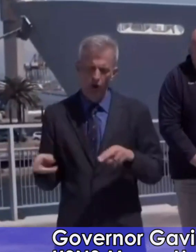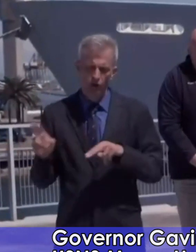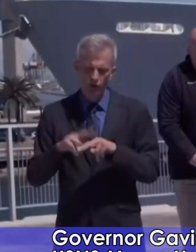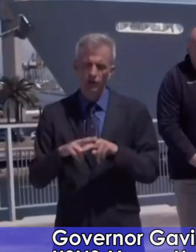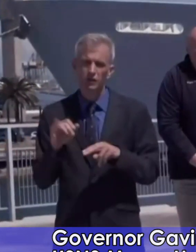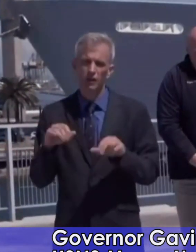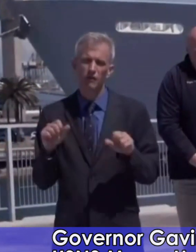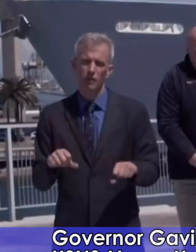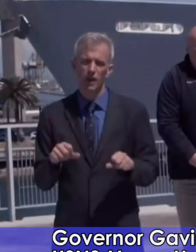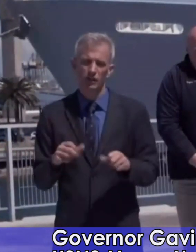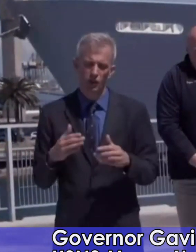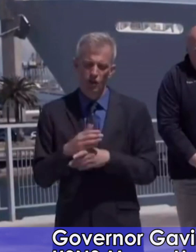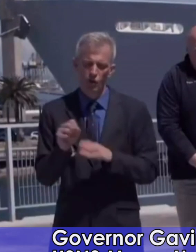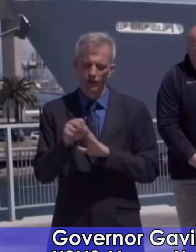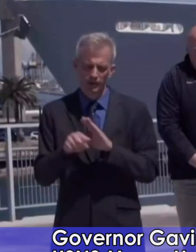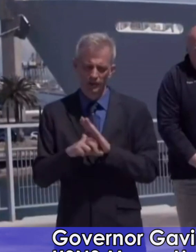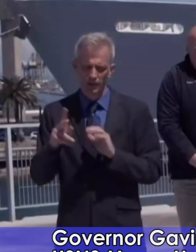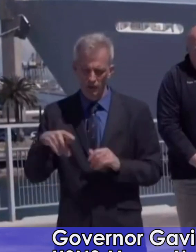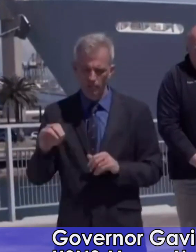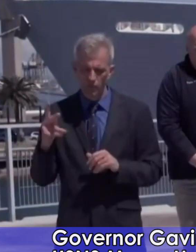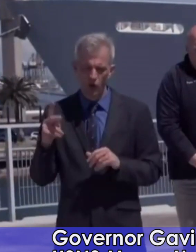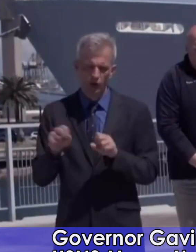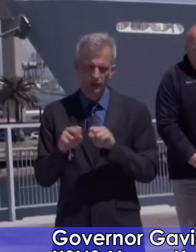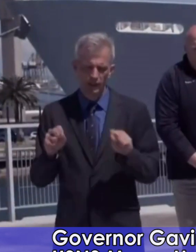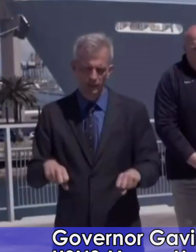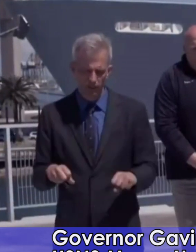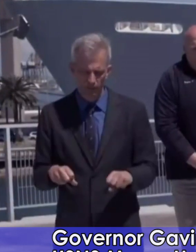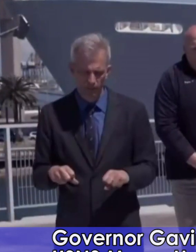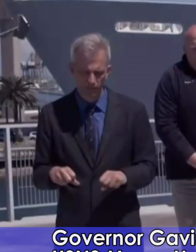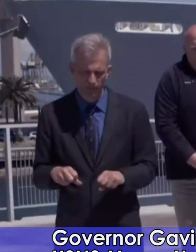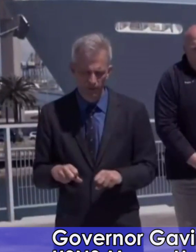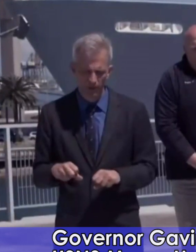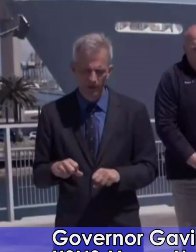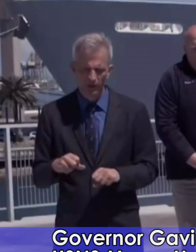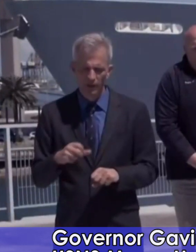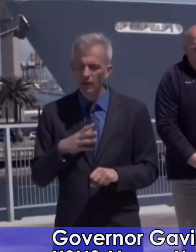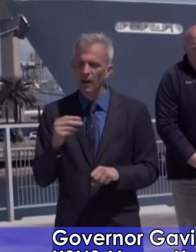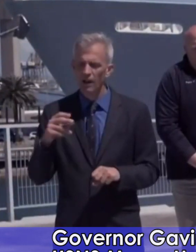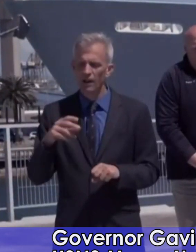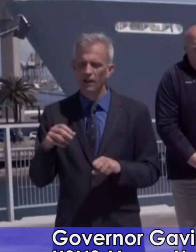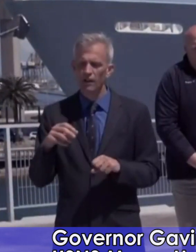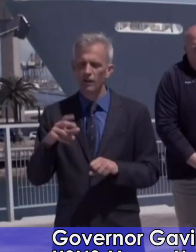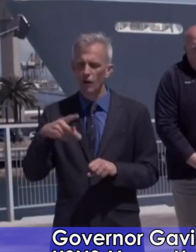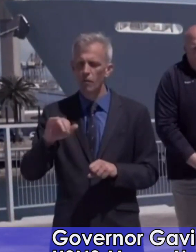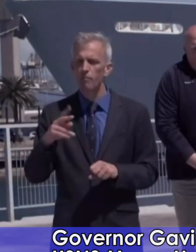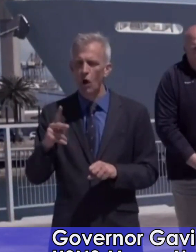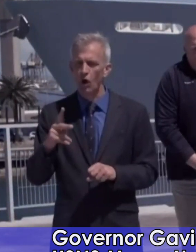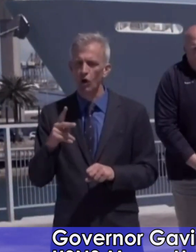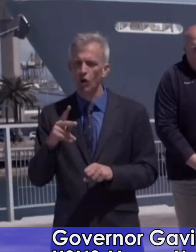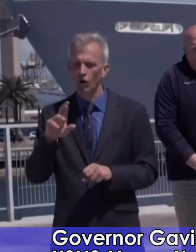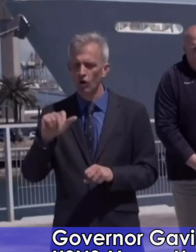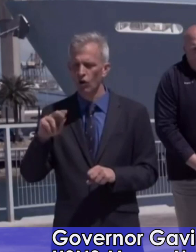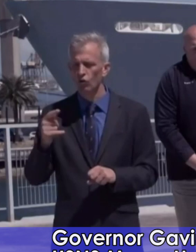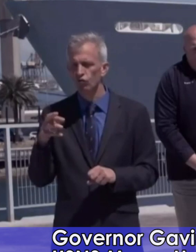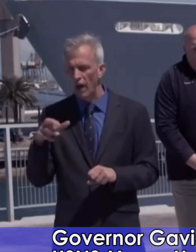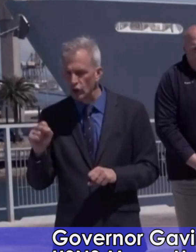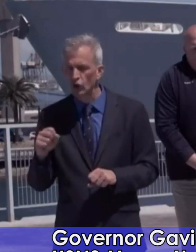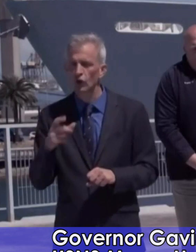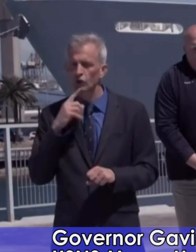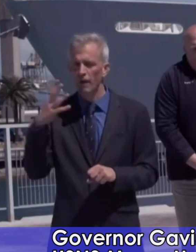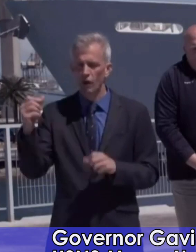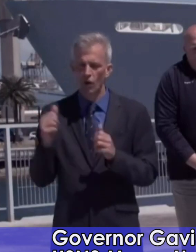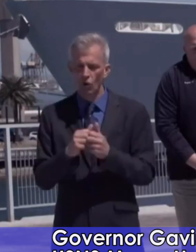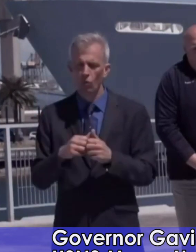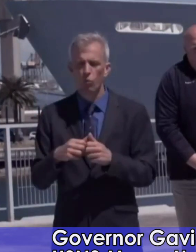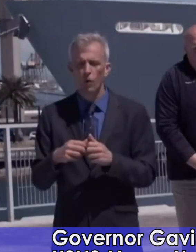our state park system for state park patrol, and they'll be out in force this weekend with flyers, not citations at